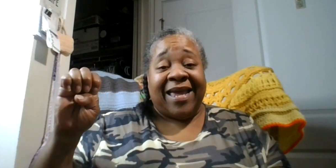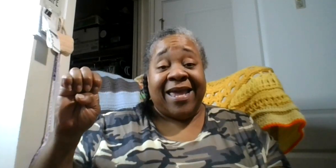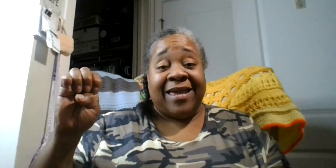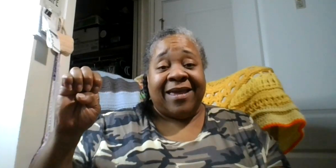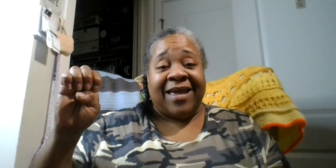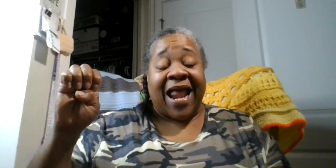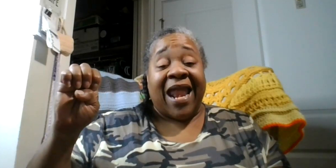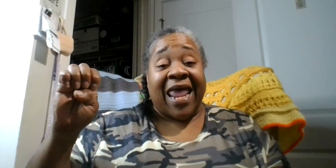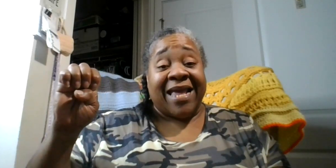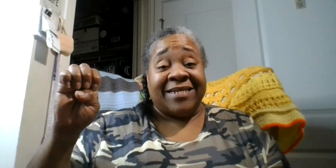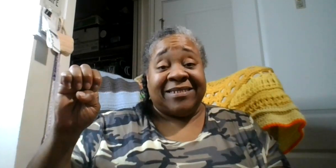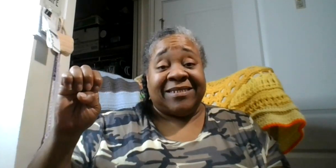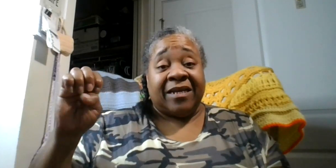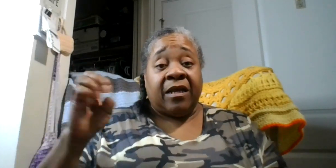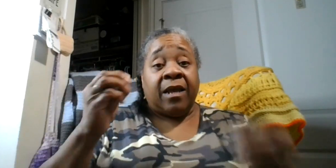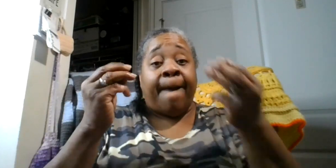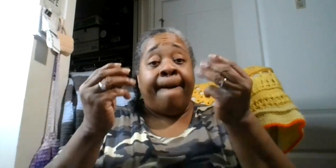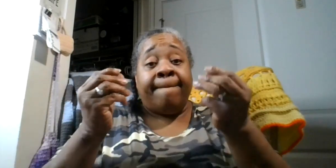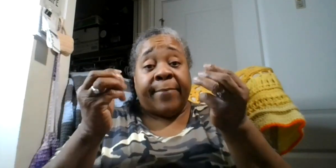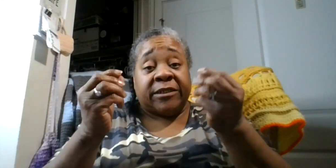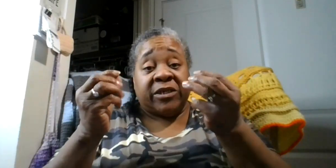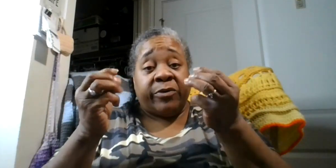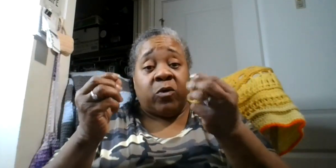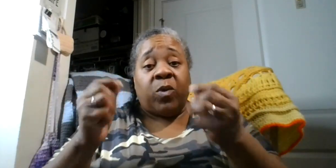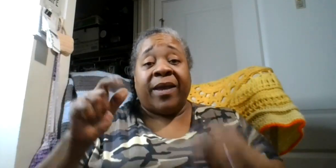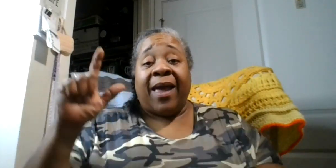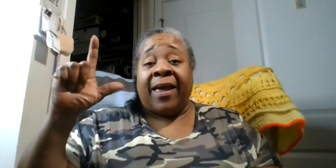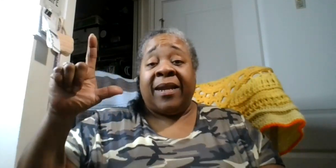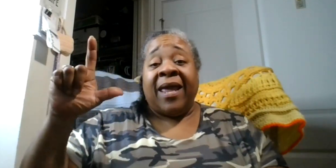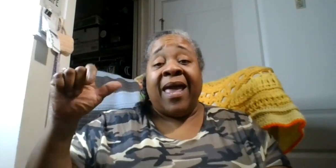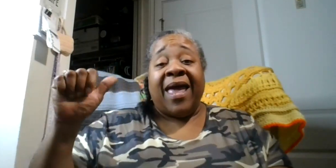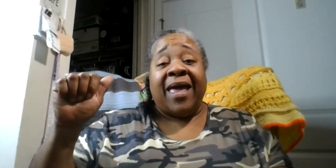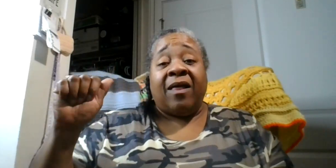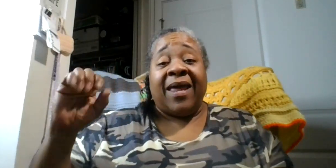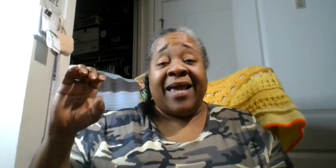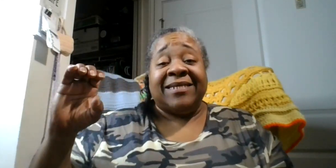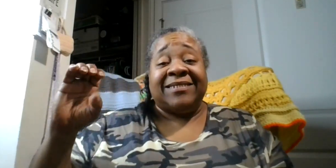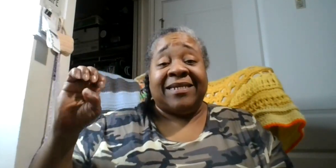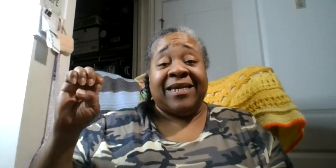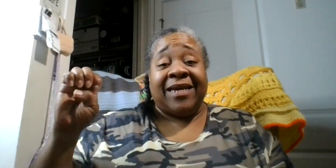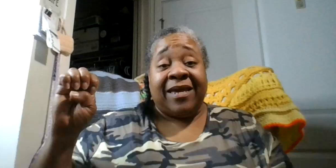L-A-C-E. Lace. Material, what kind? L-A-C-E.